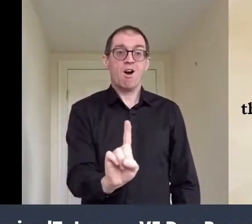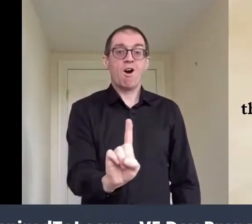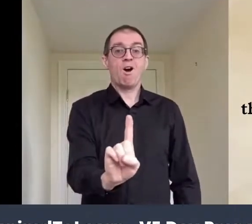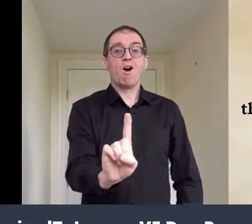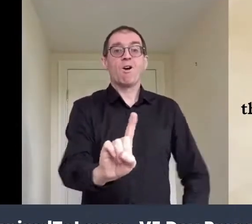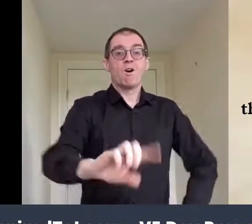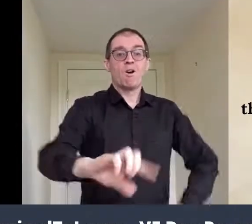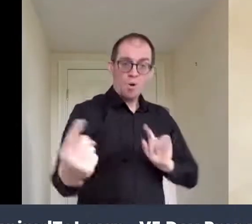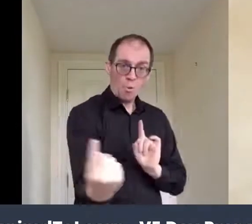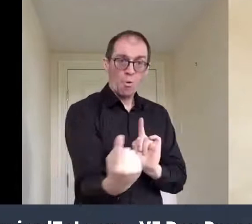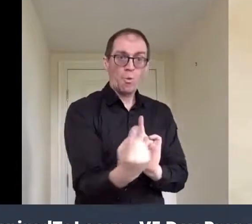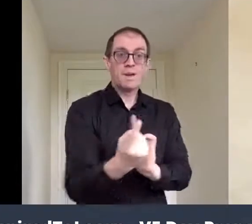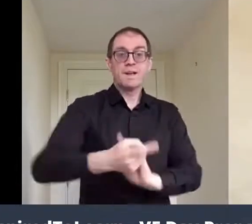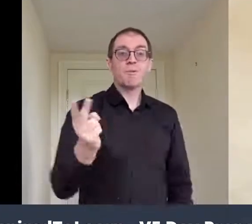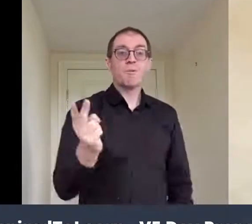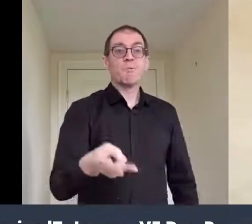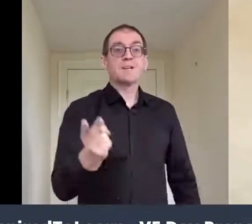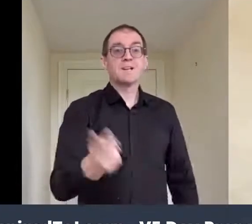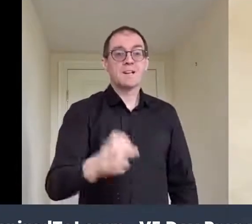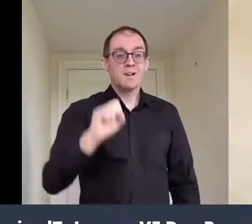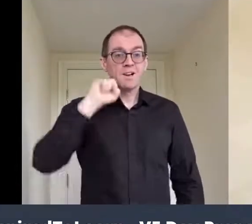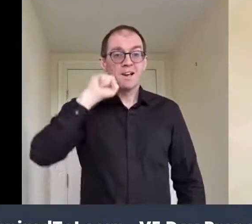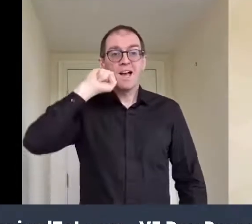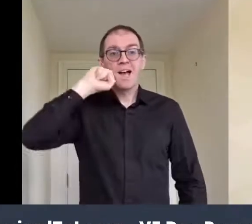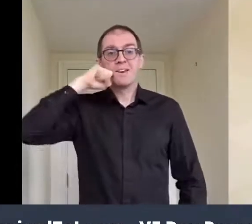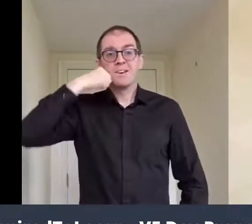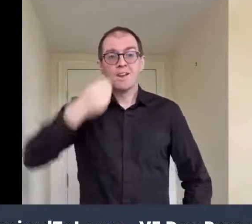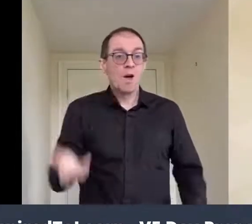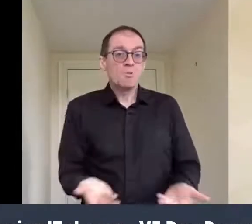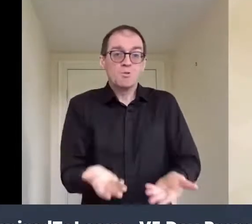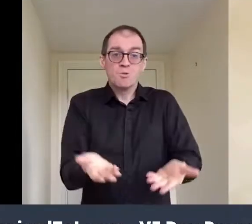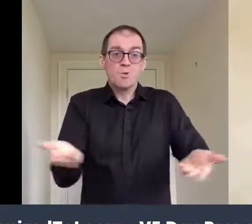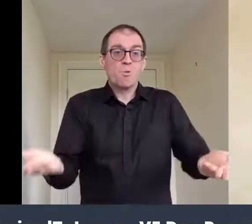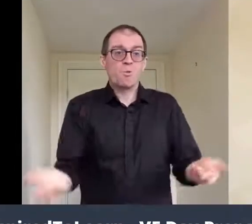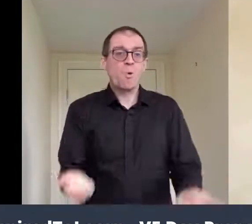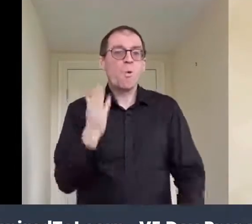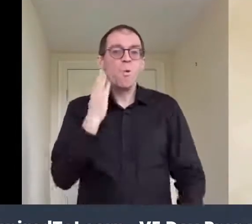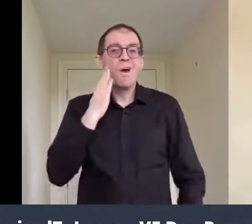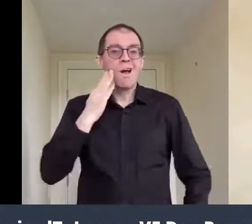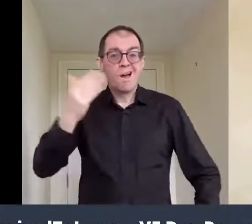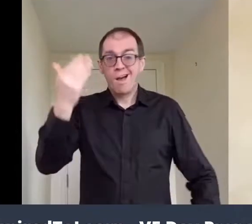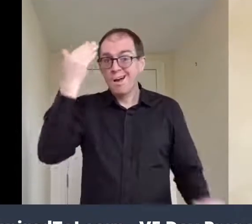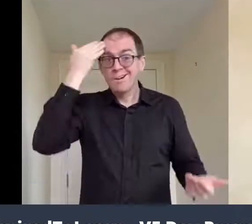song. We'll meet again, don't know